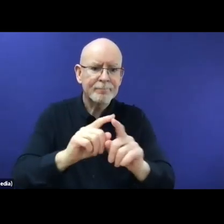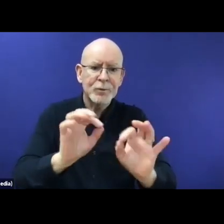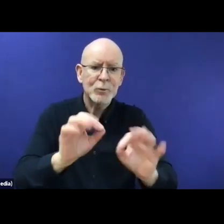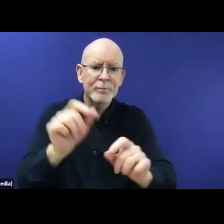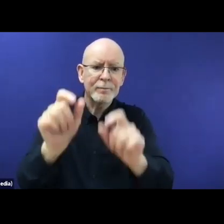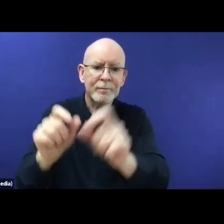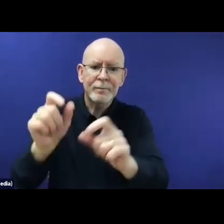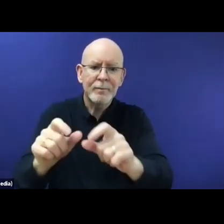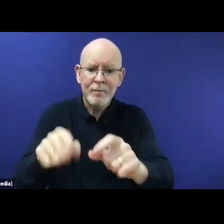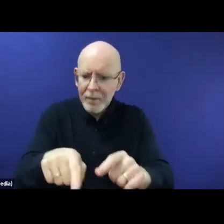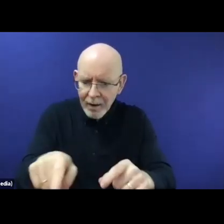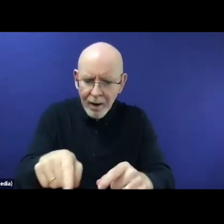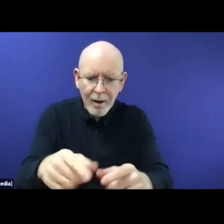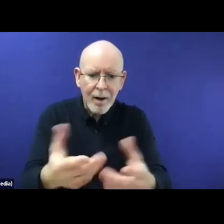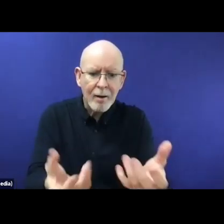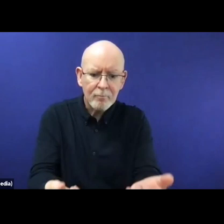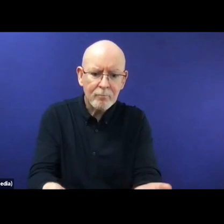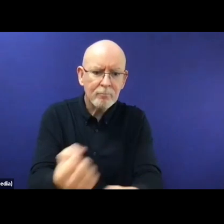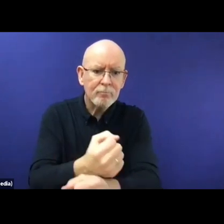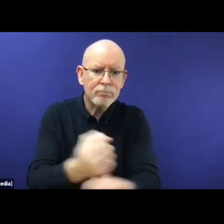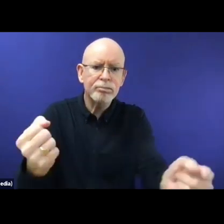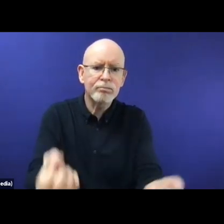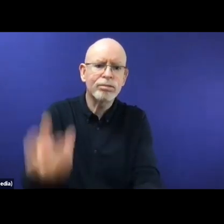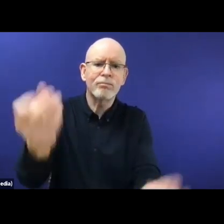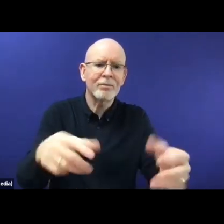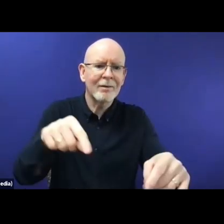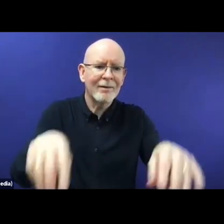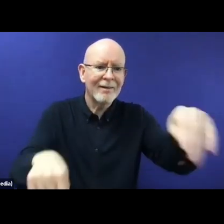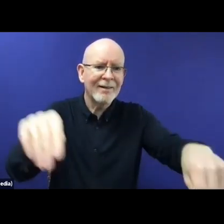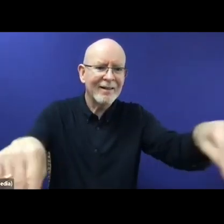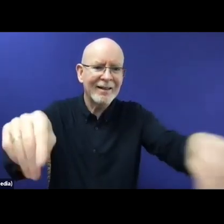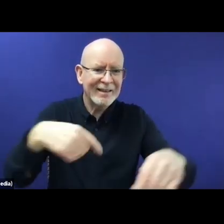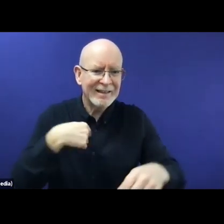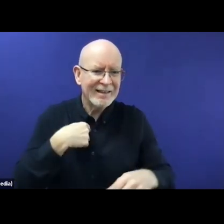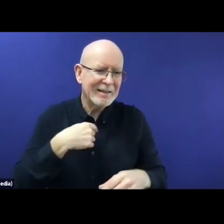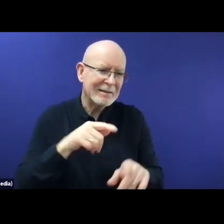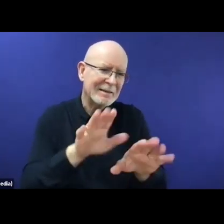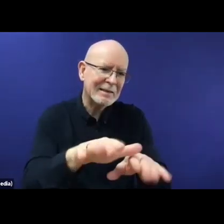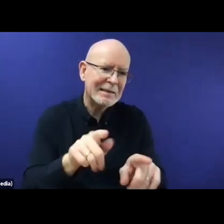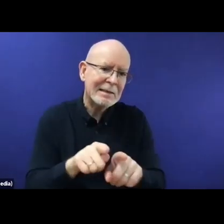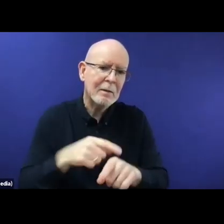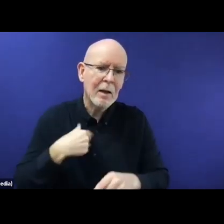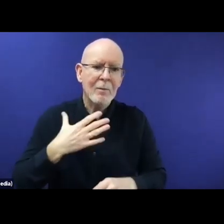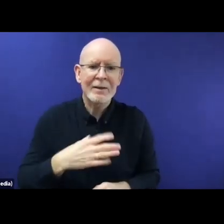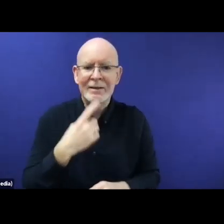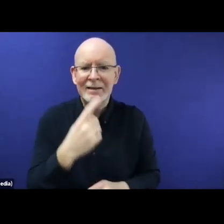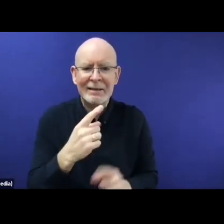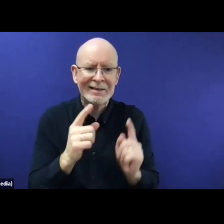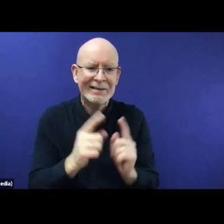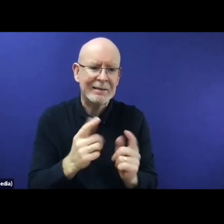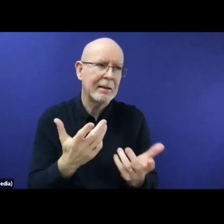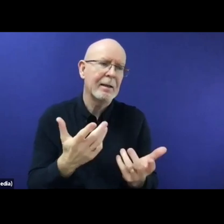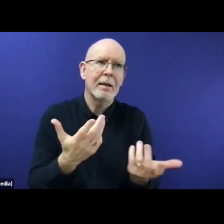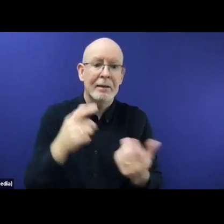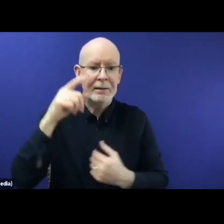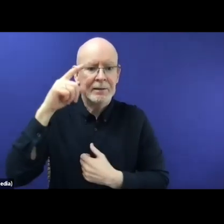together. Differences between the ICRC and the UNHCR are important. They are different legally, politically, and